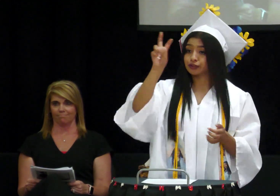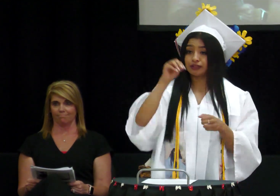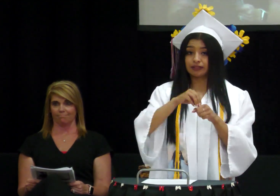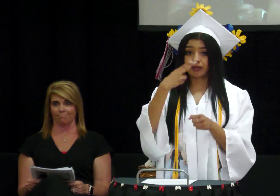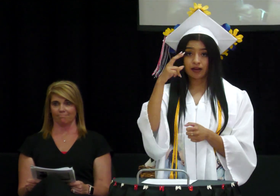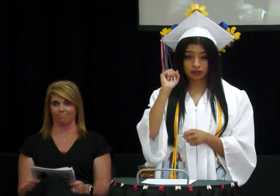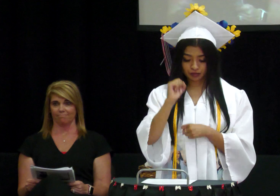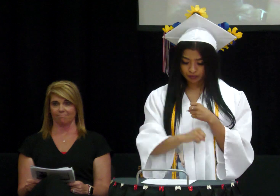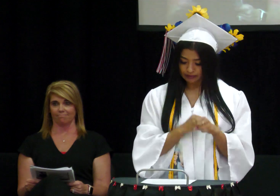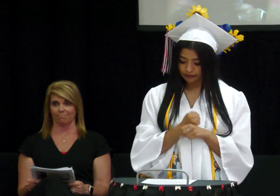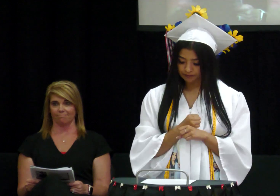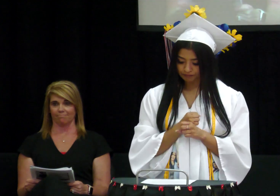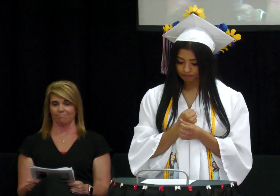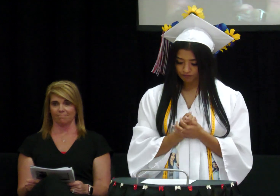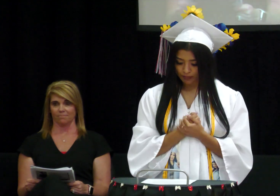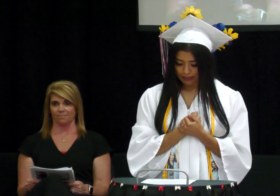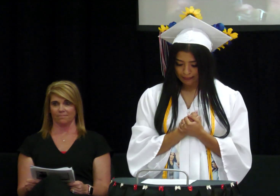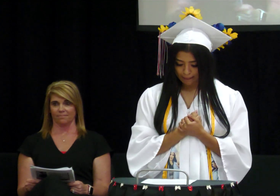I thought I might just give up on my high school journey.